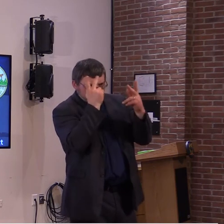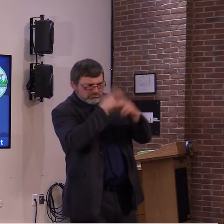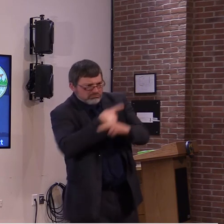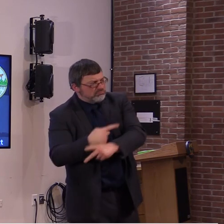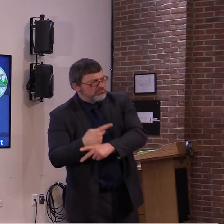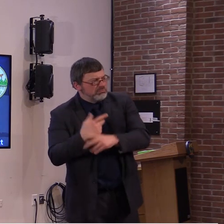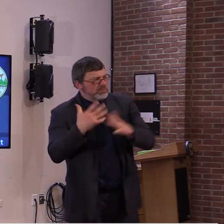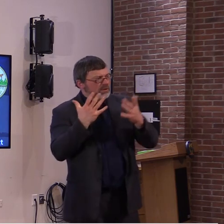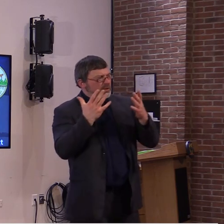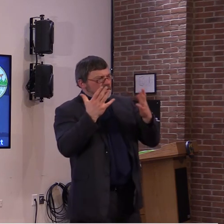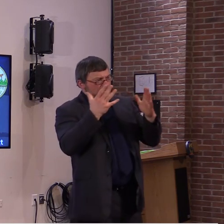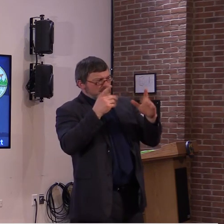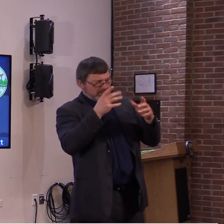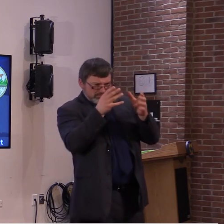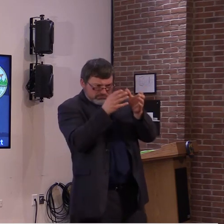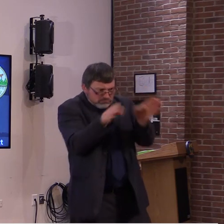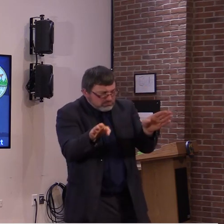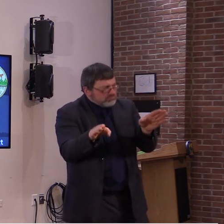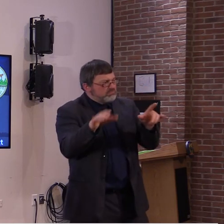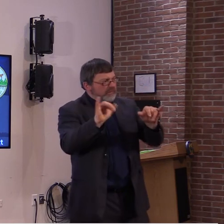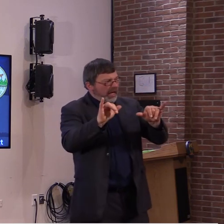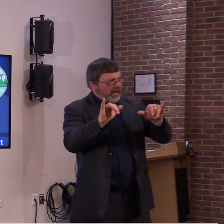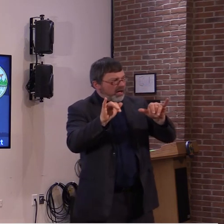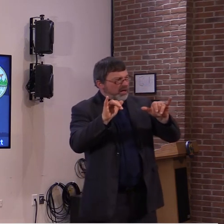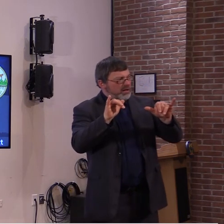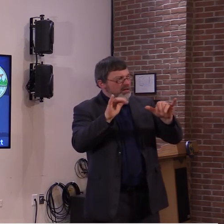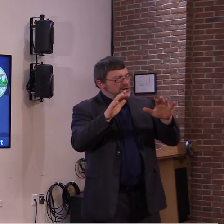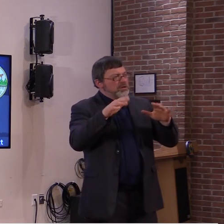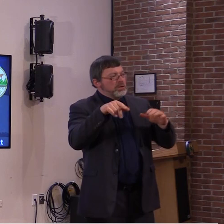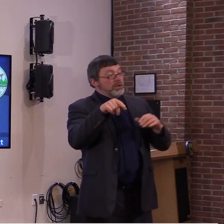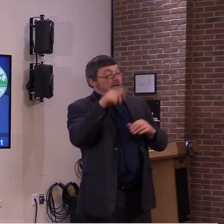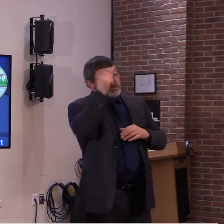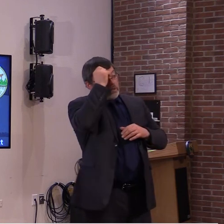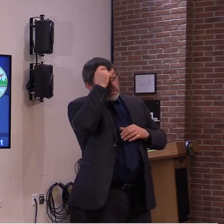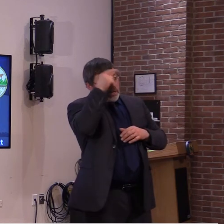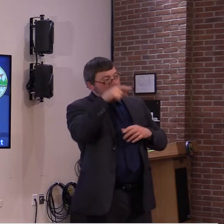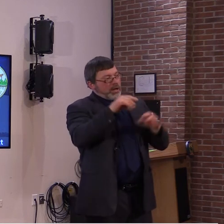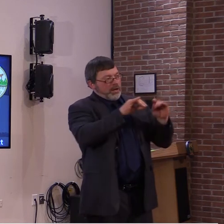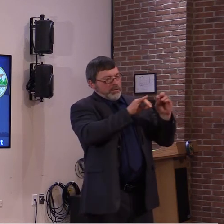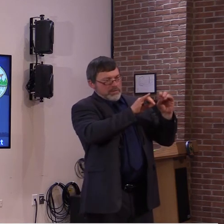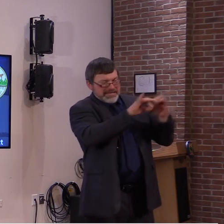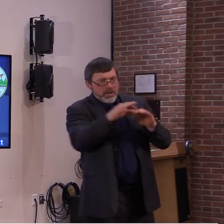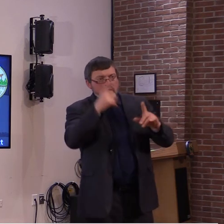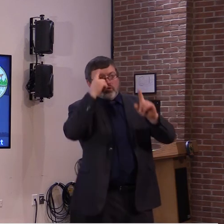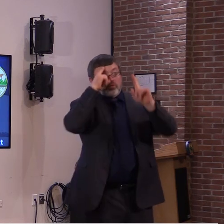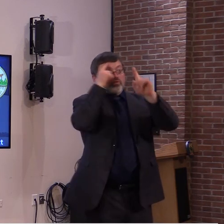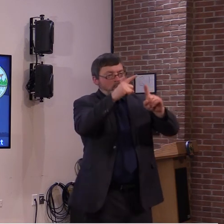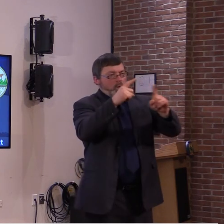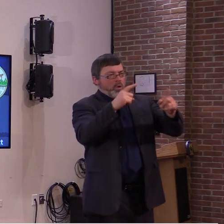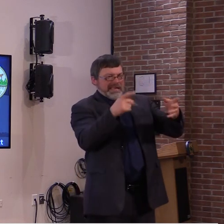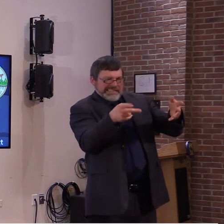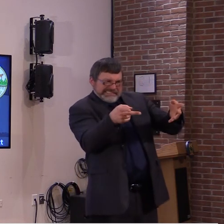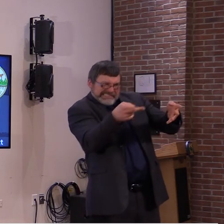think, to be by the end of January, maybe all the assisted living, is that correct? First dose?